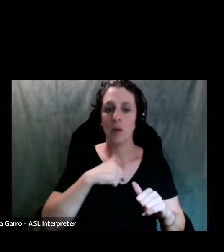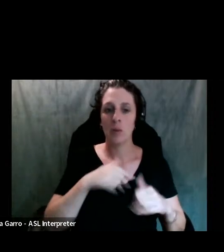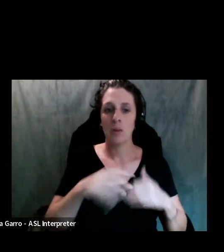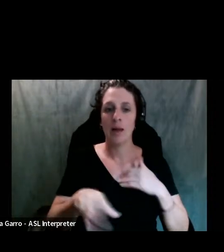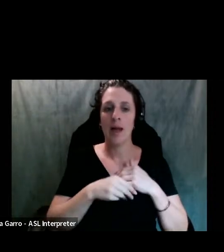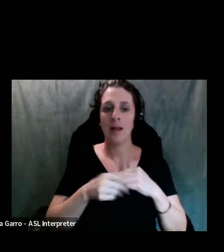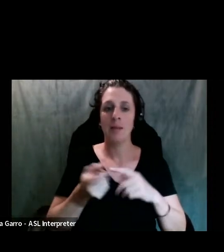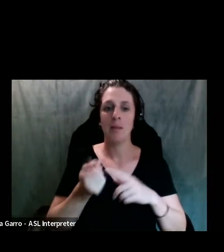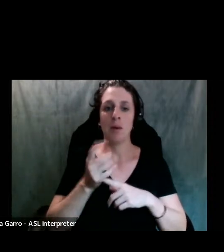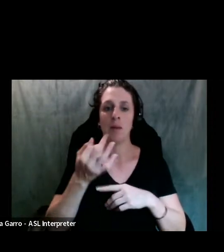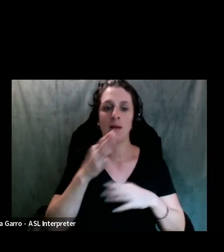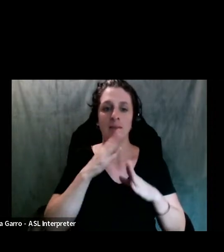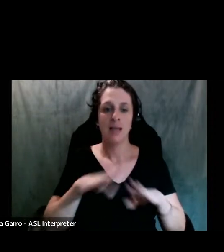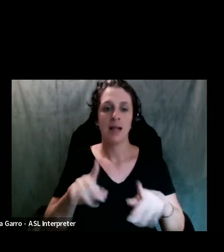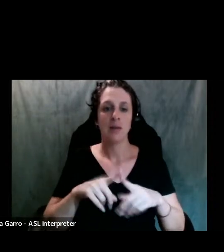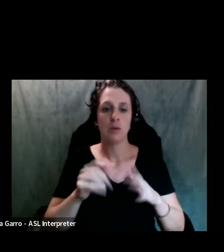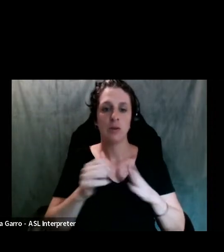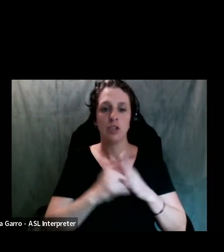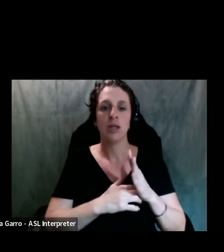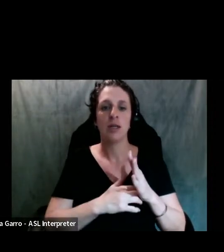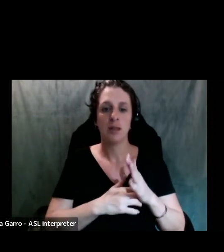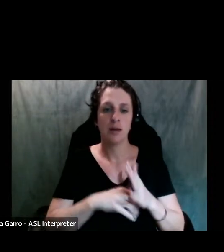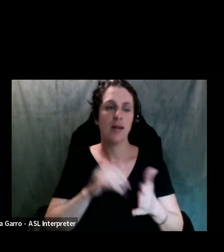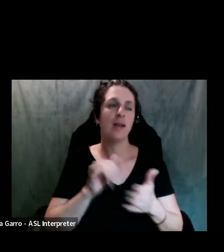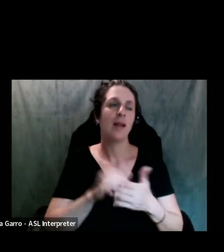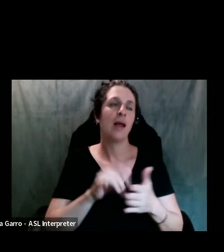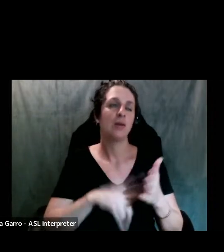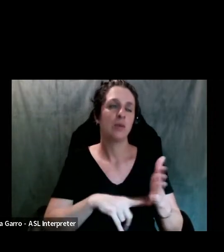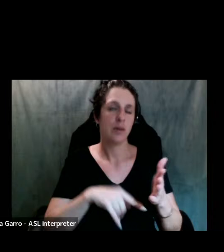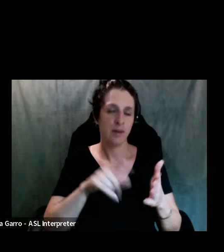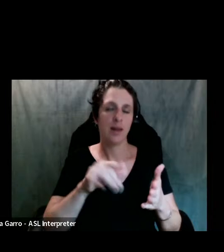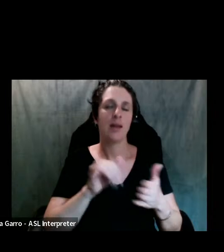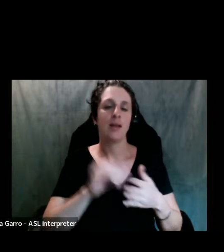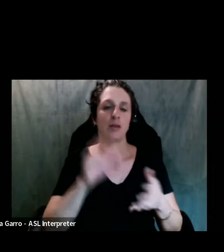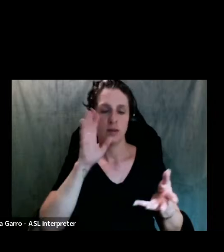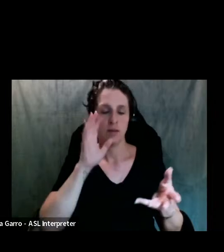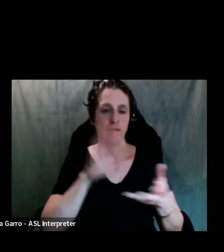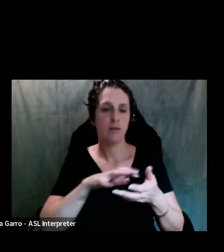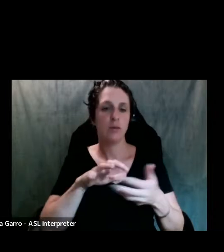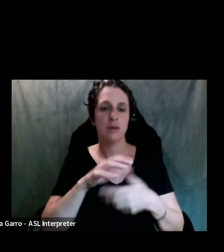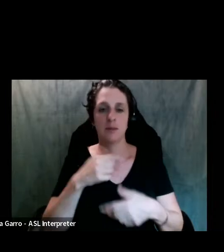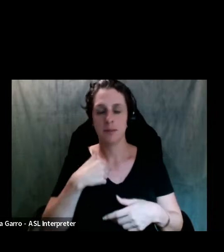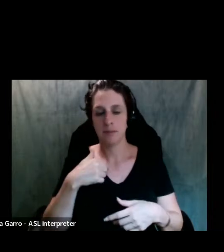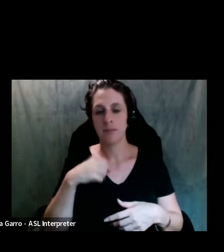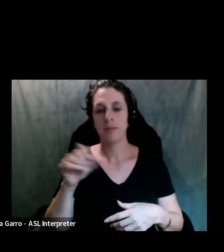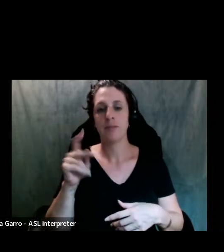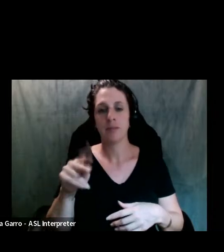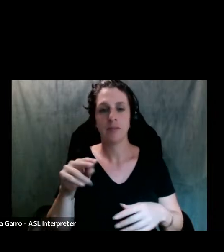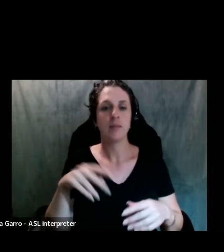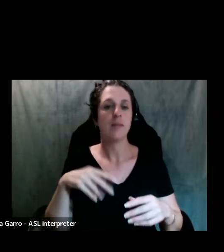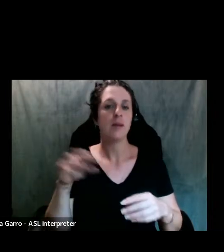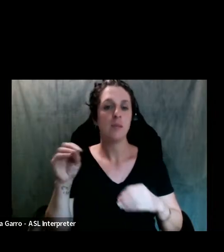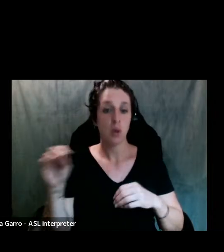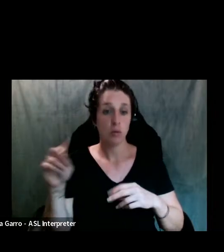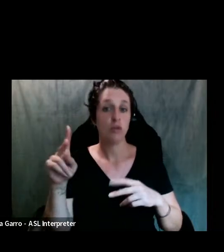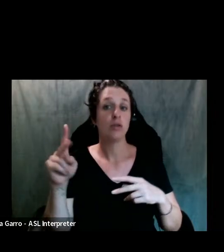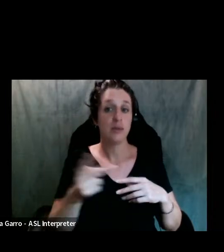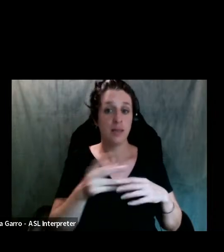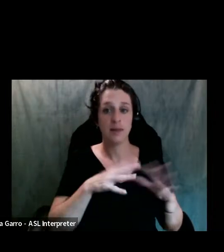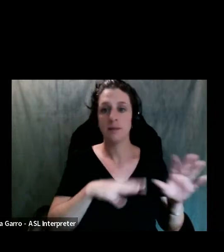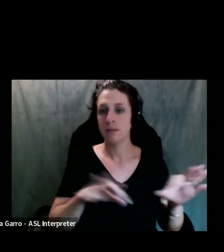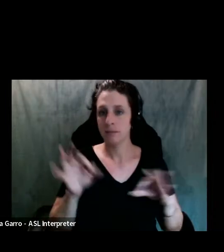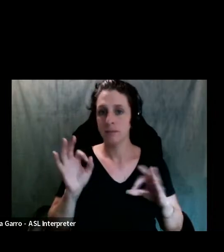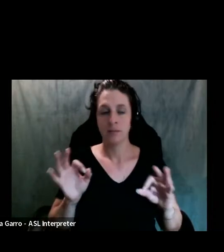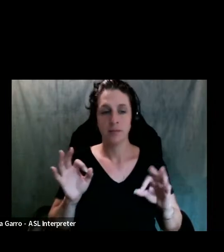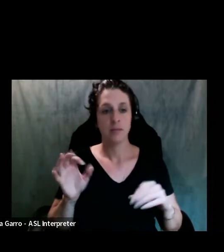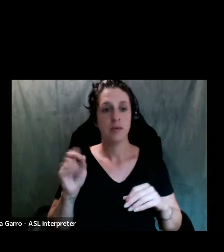agenda. that's what it was. Yeah. Okay, In the now that's what confused me. Okay. Well, Motion and second, yeah. We have a motion. Motion and second.